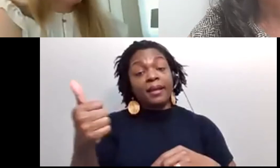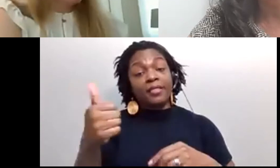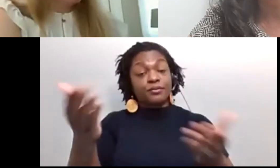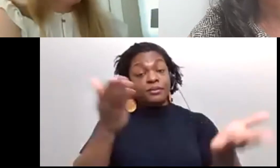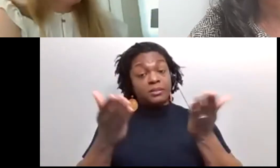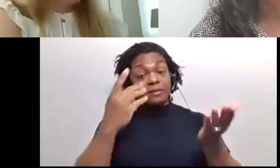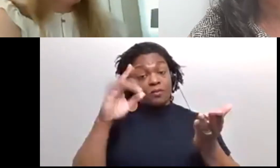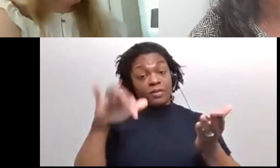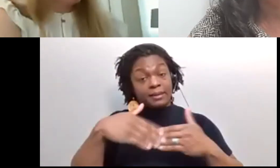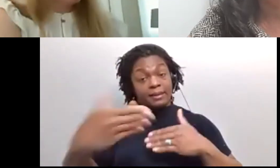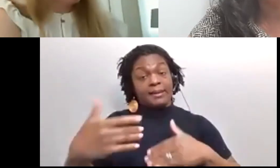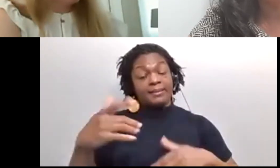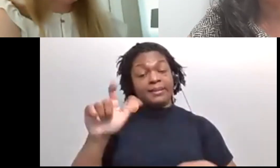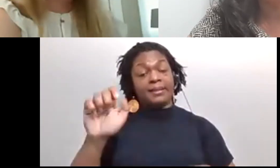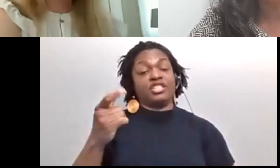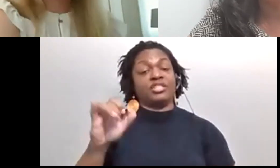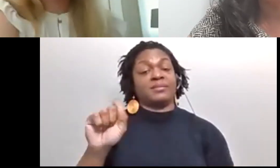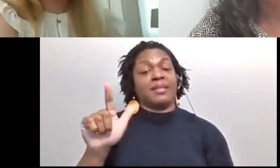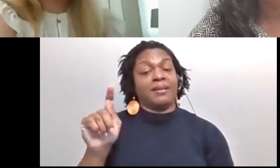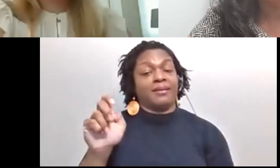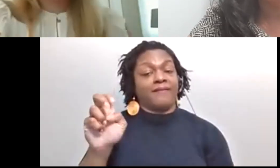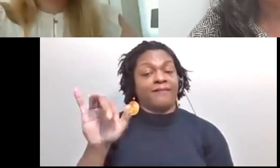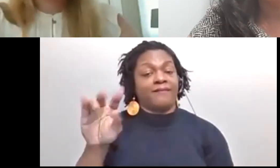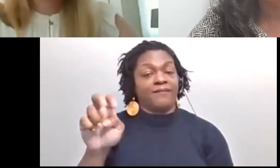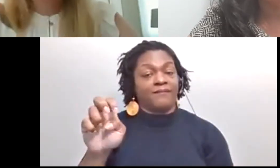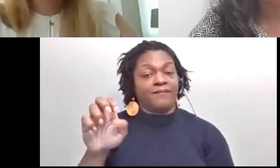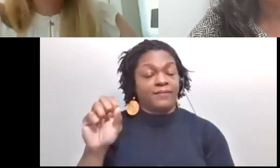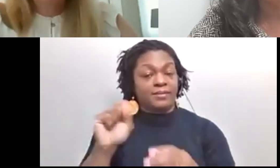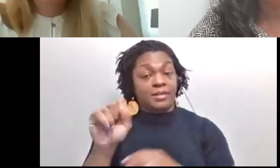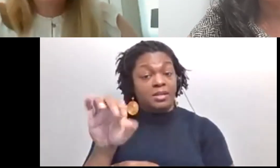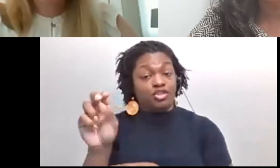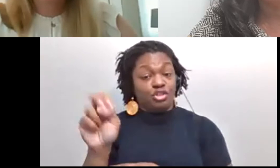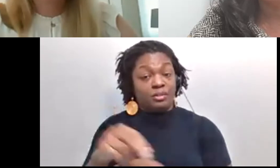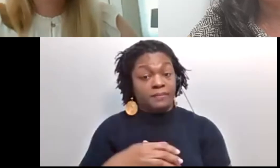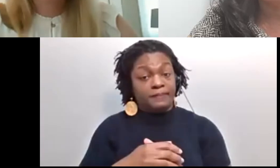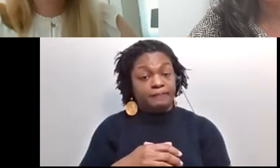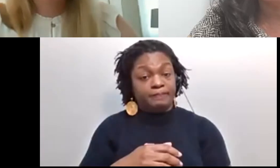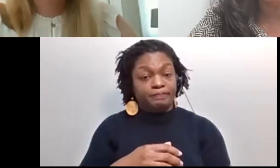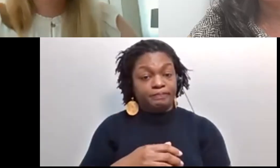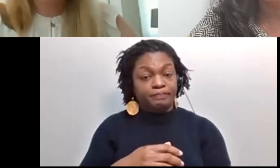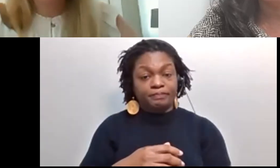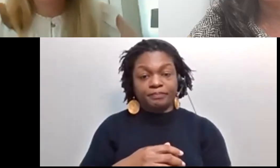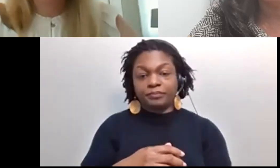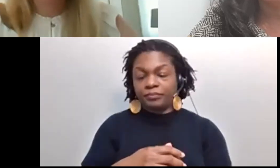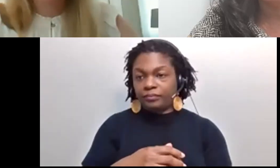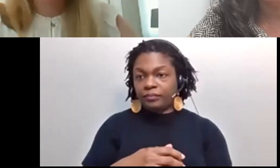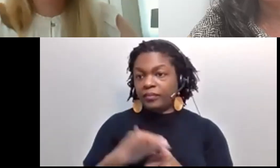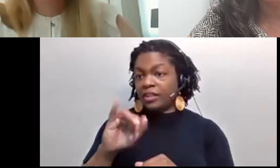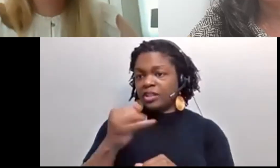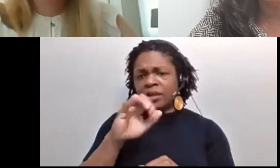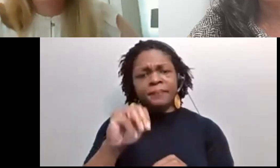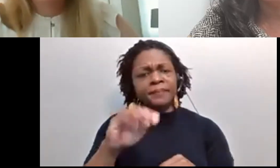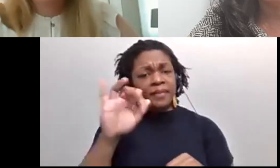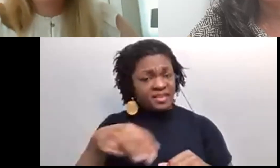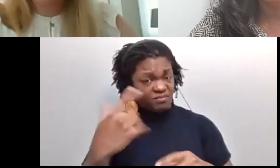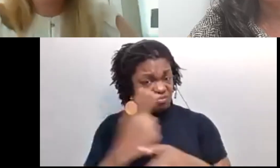Would it be appropriate to ask for a study resolution on this issue of the committees and their makeup?